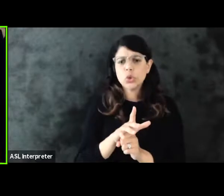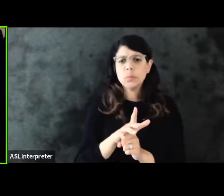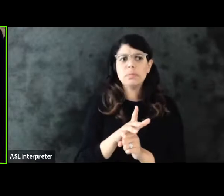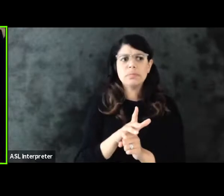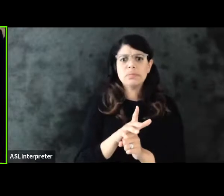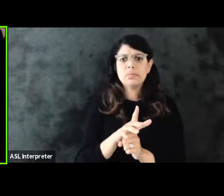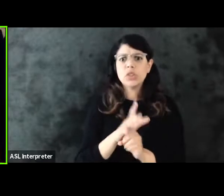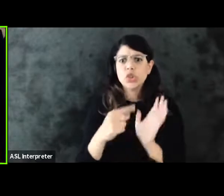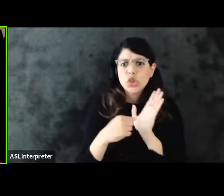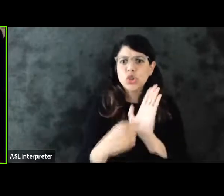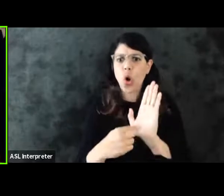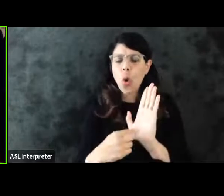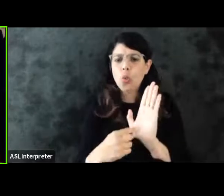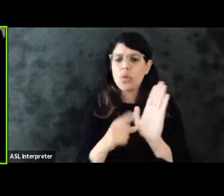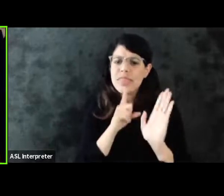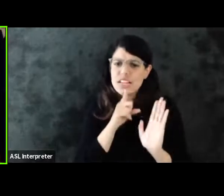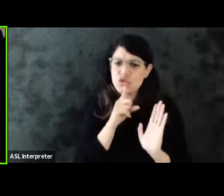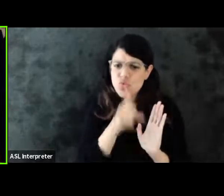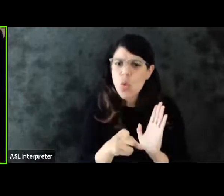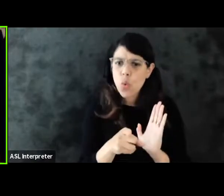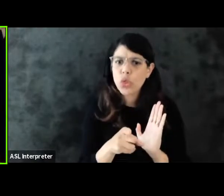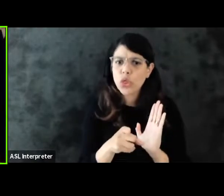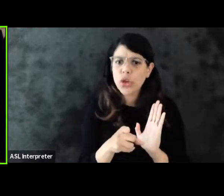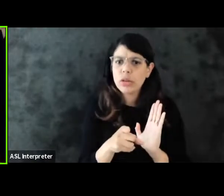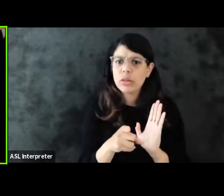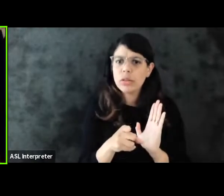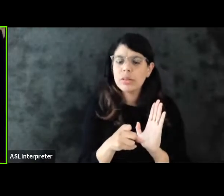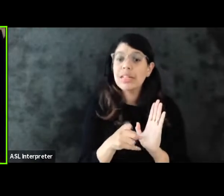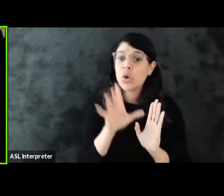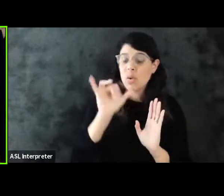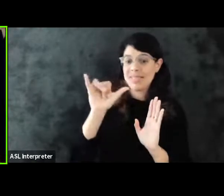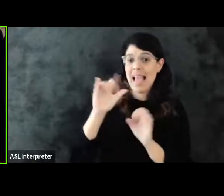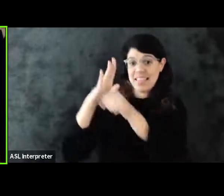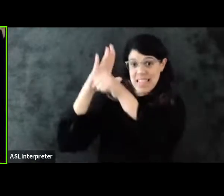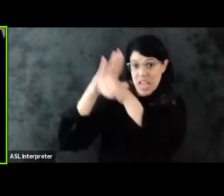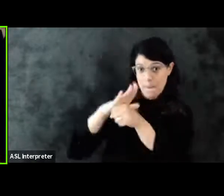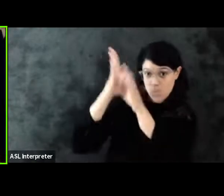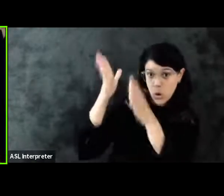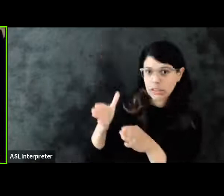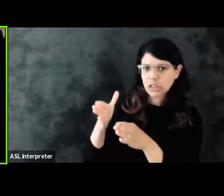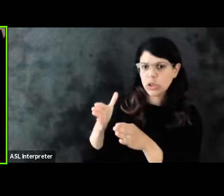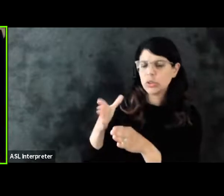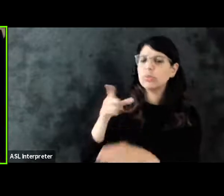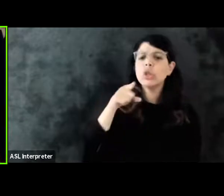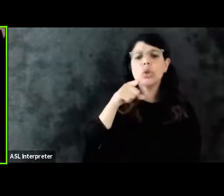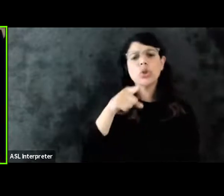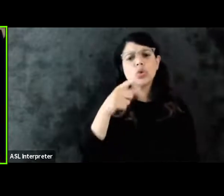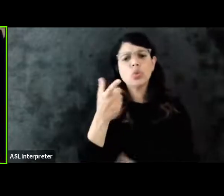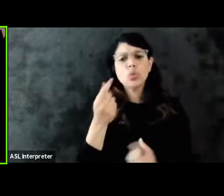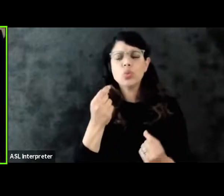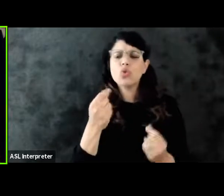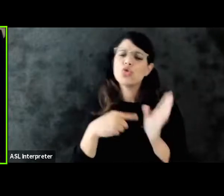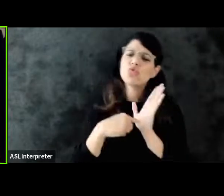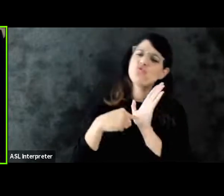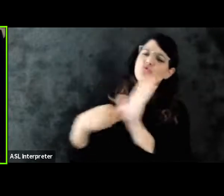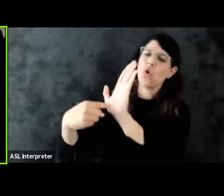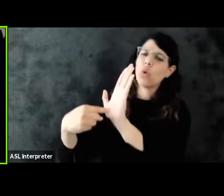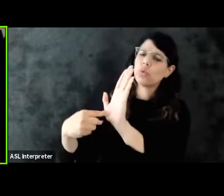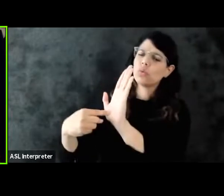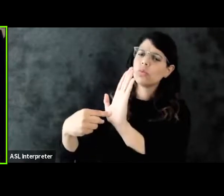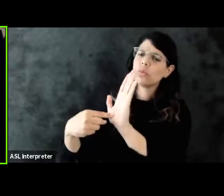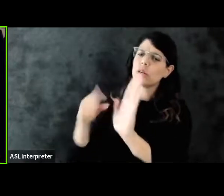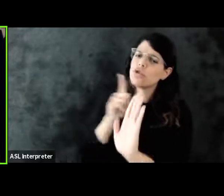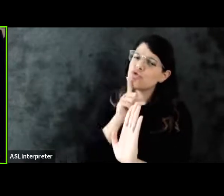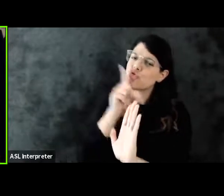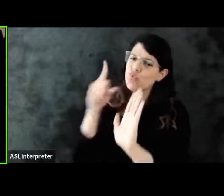okay? You speak truth to the oppressor power, speak to the power, but you also speak to the oppressed, okay?